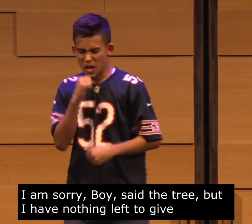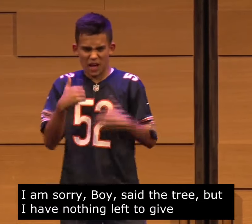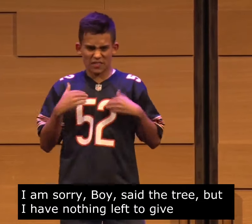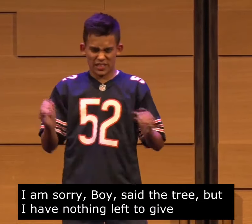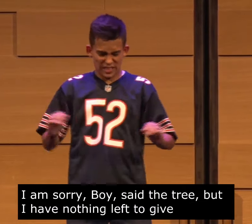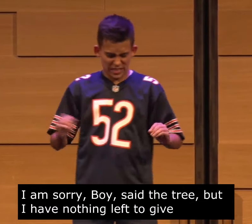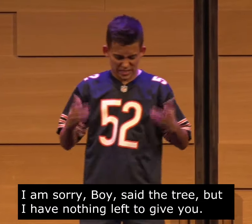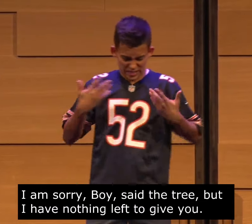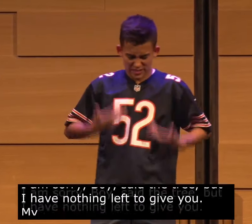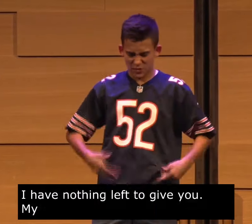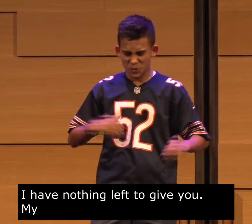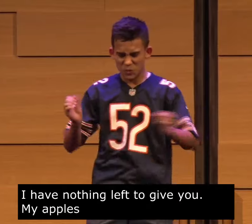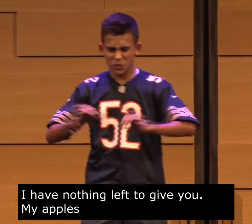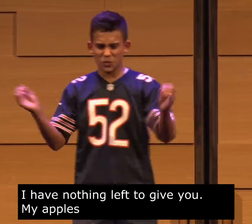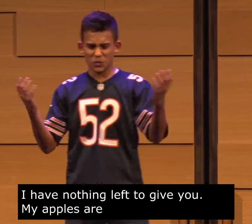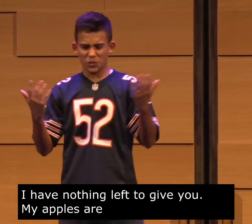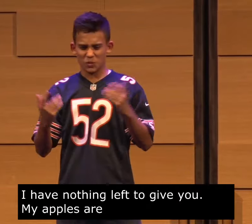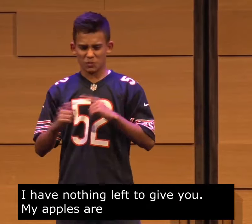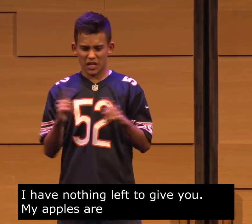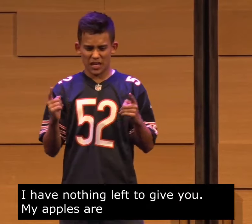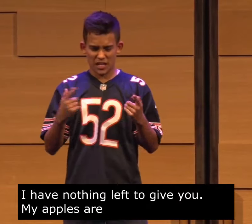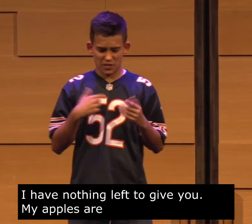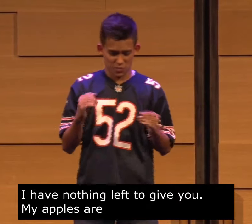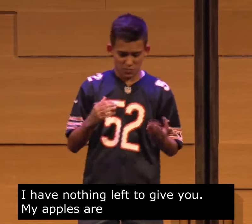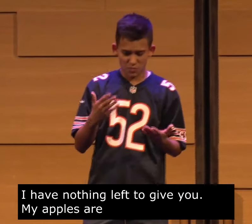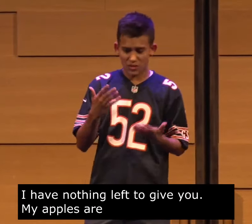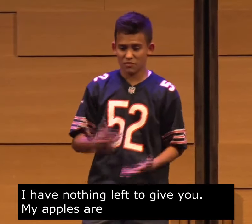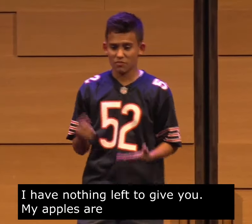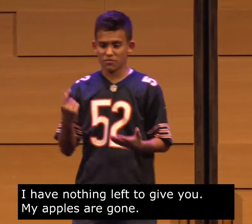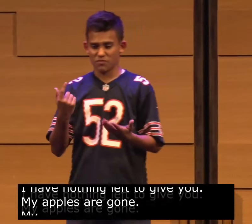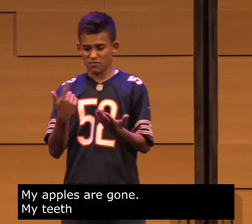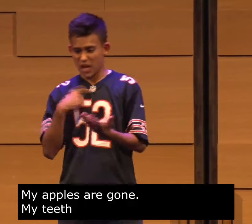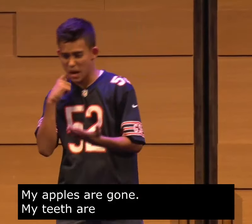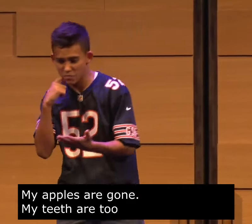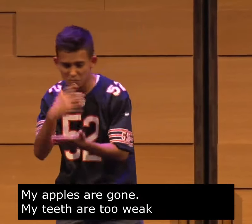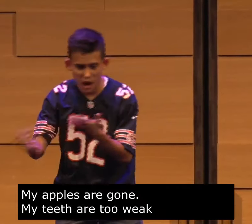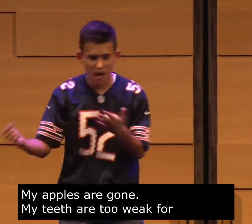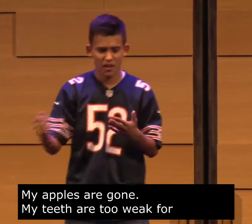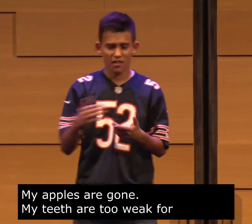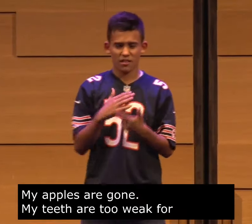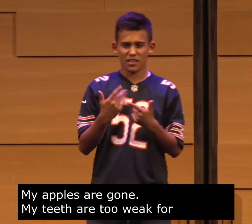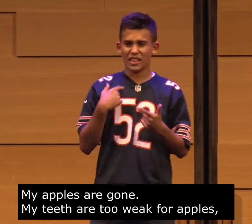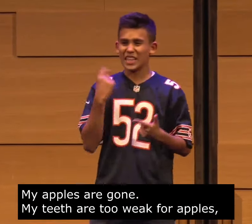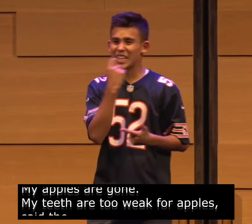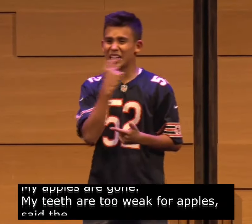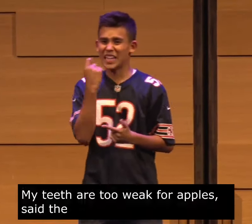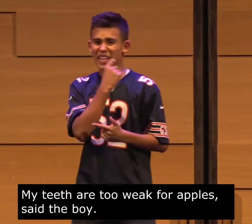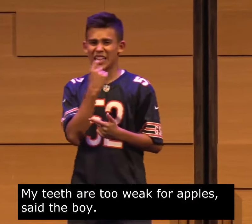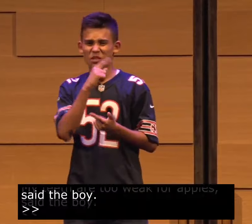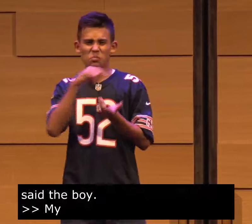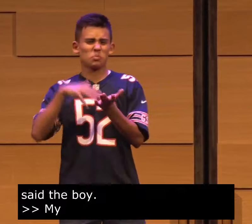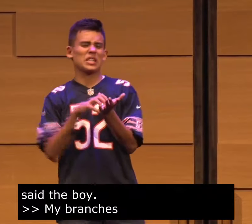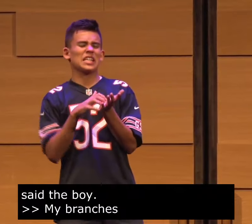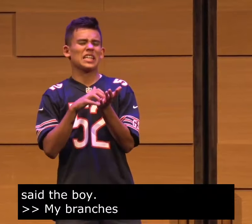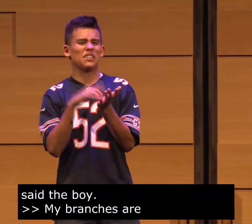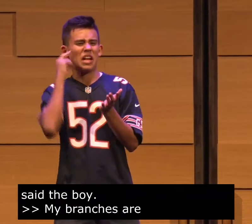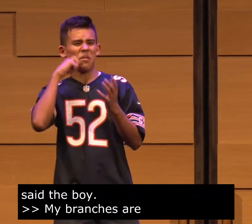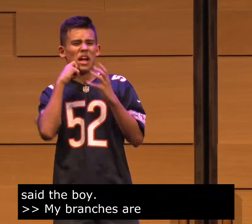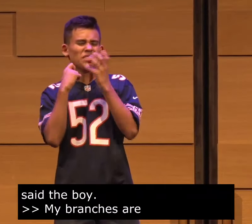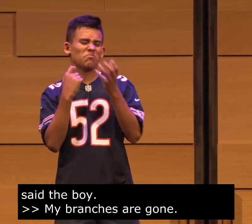you. My apples are gone." "Oh, my teeth are too weak for apples," said the boy. "My branches are gone. You